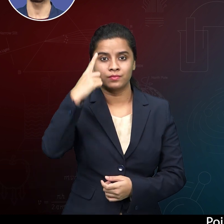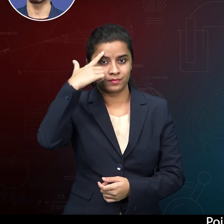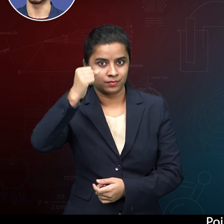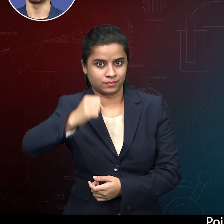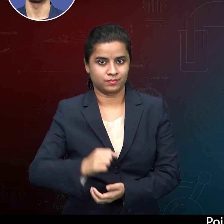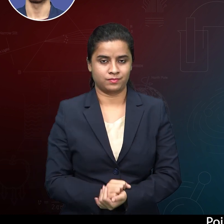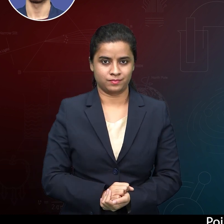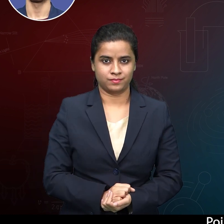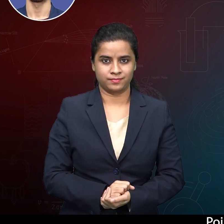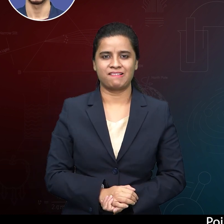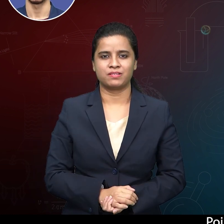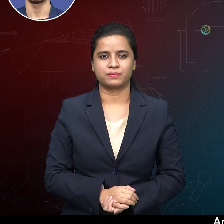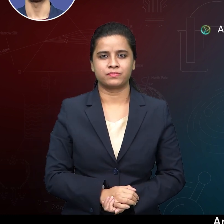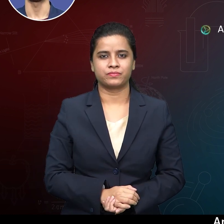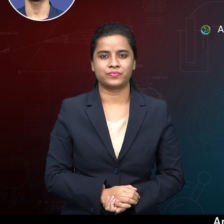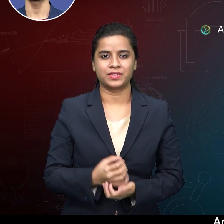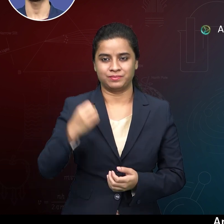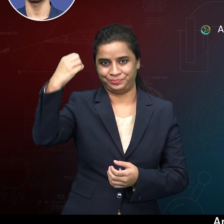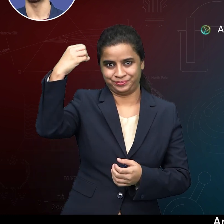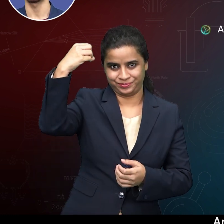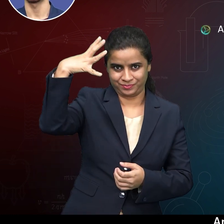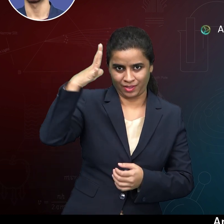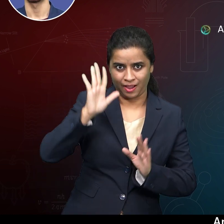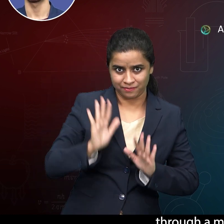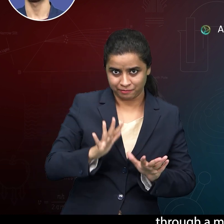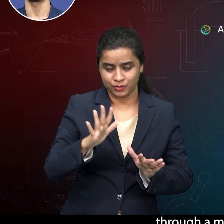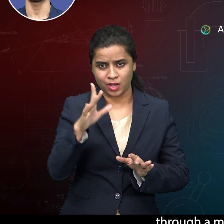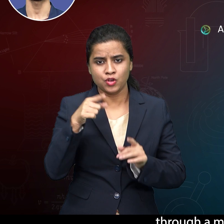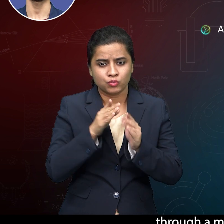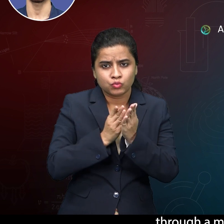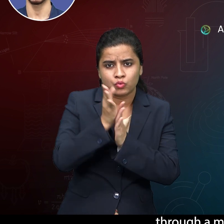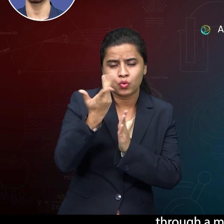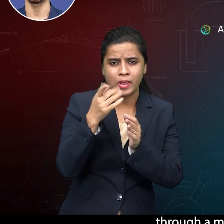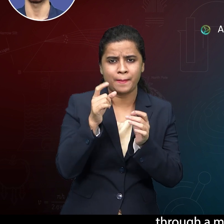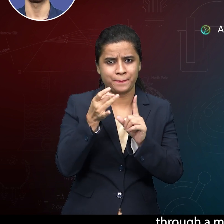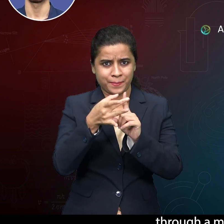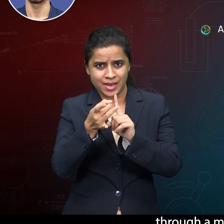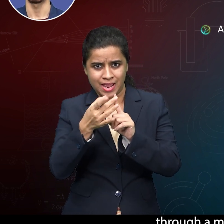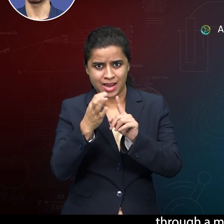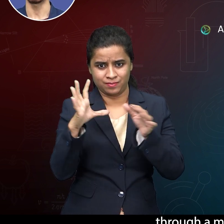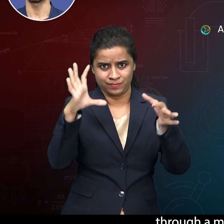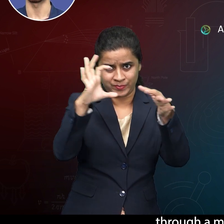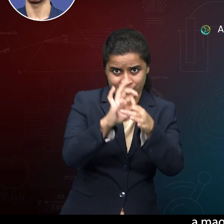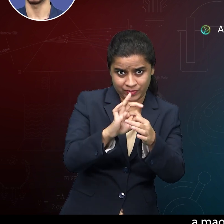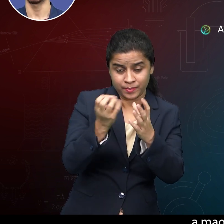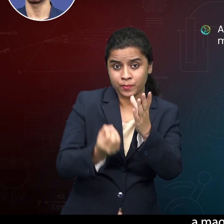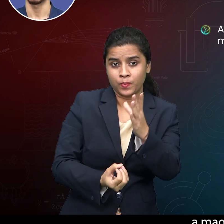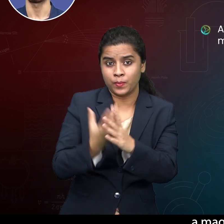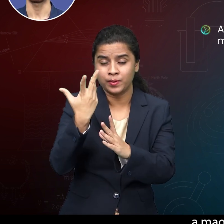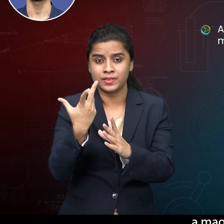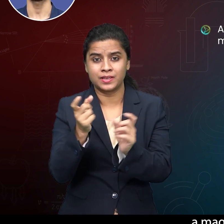Points to remember: an electric current through a metallic conductor produces